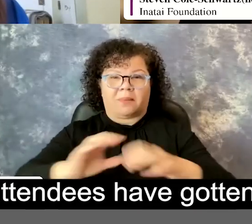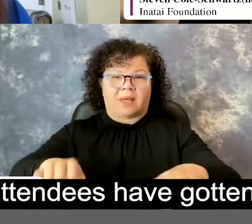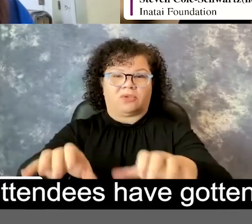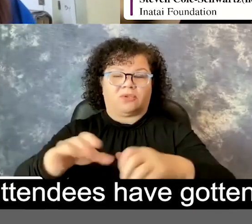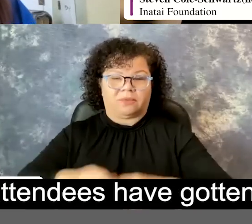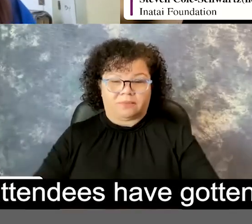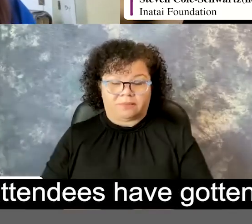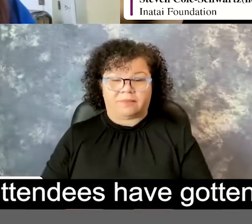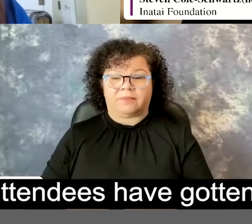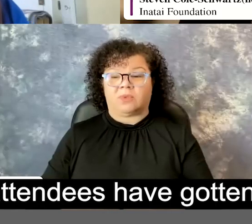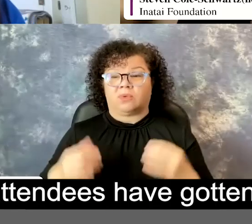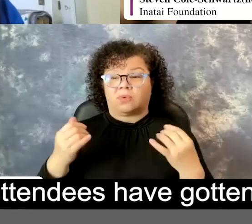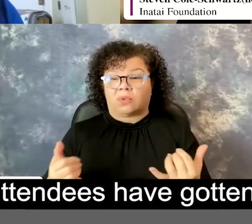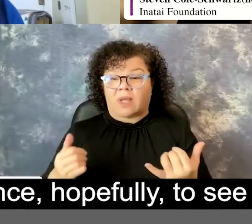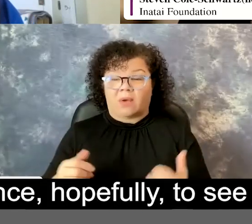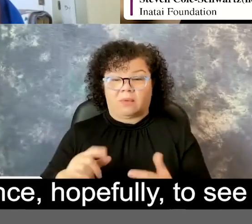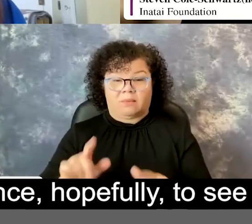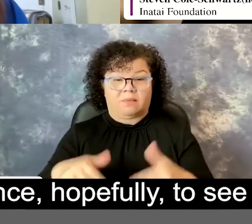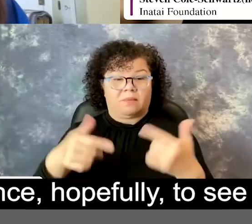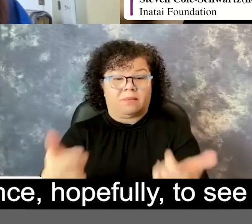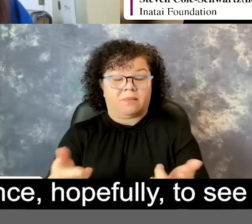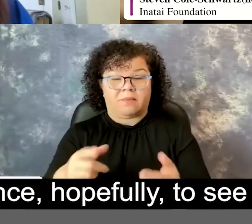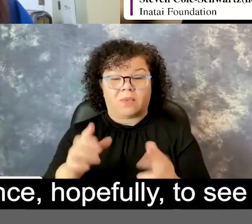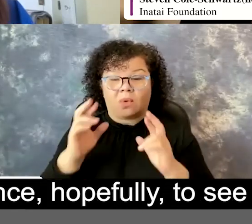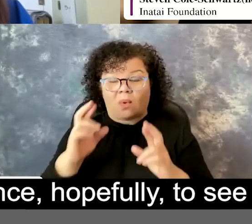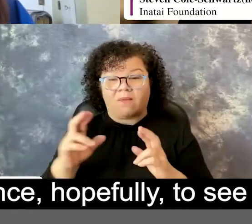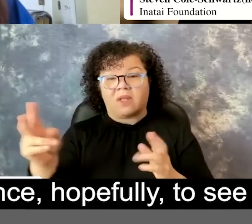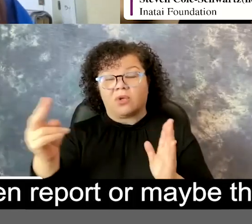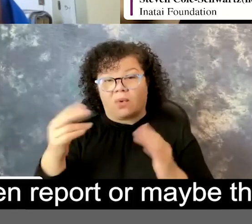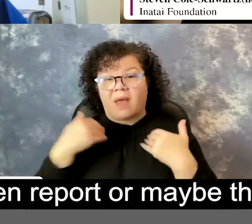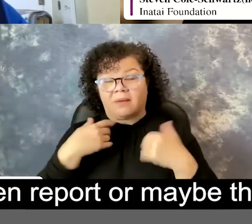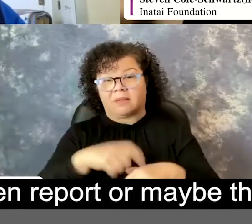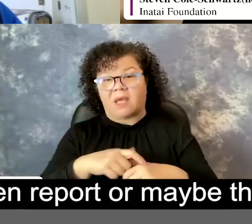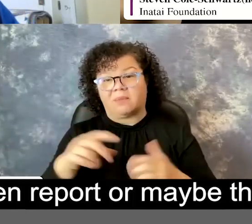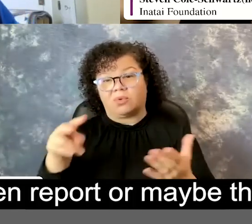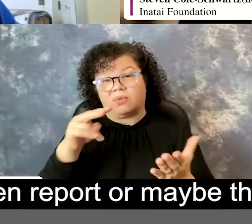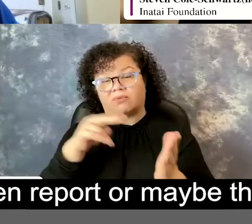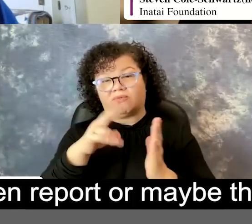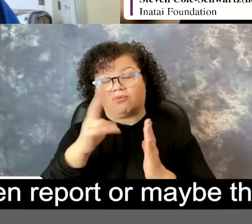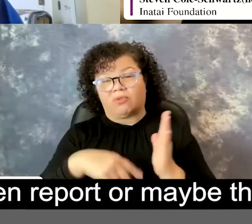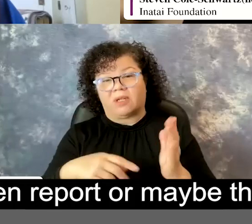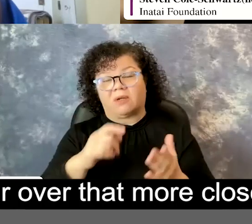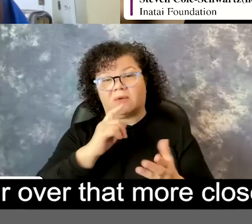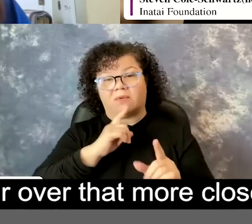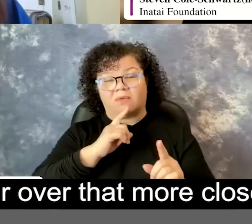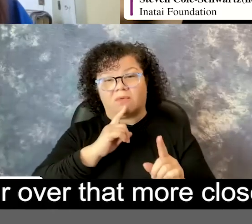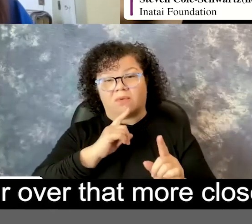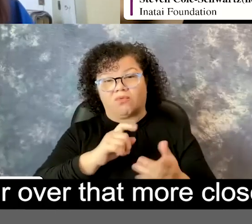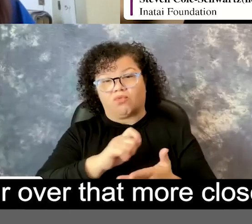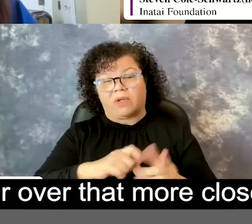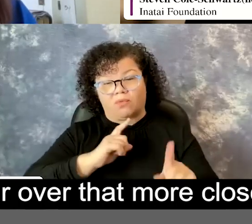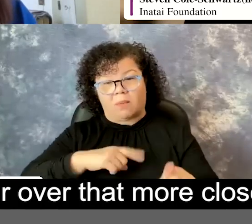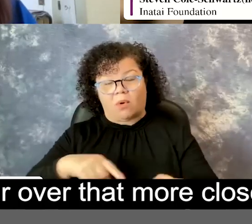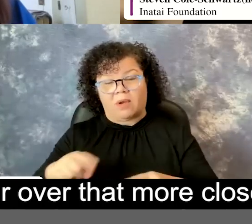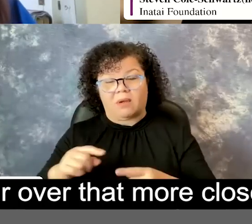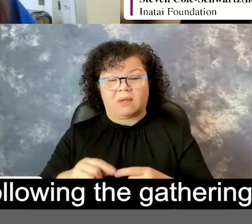all of our attendees have gotten the chance, hopefully, to see the written report, or maybe they'll pore over that more closely following